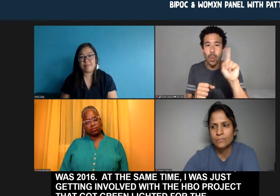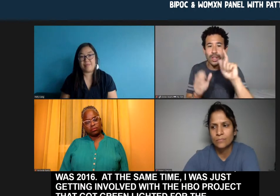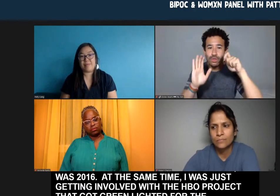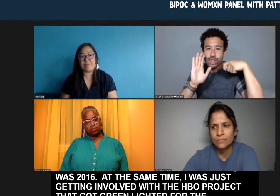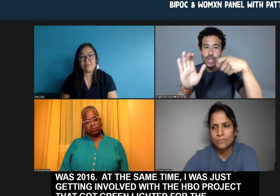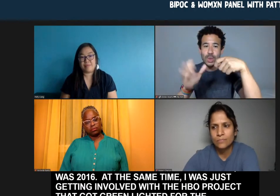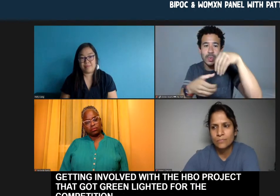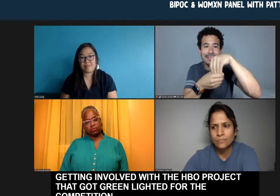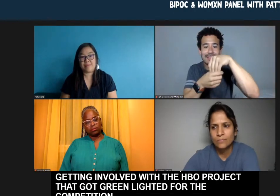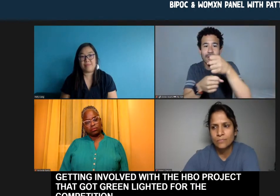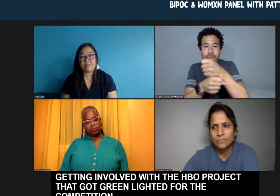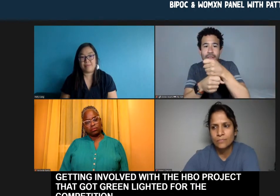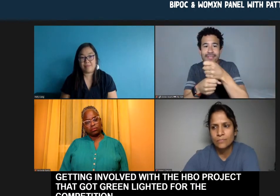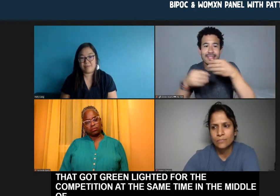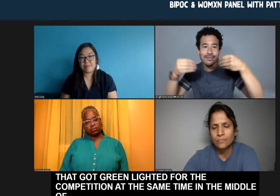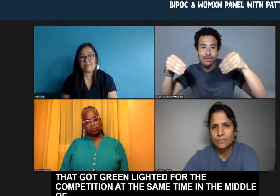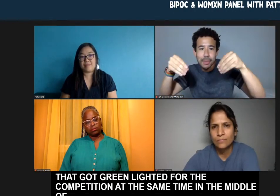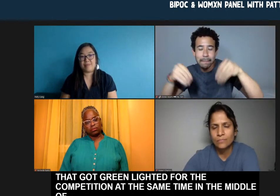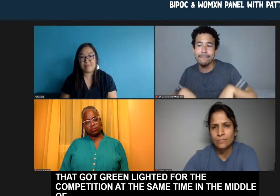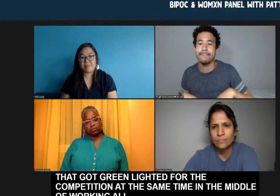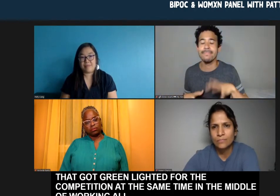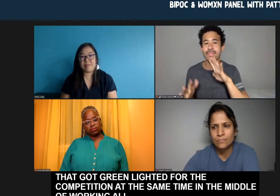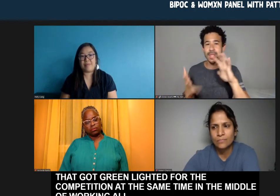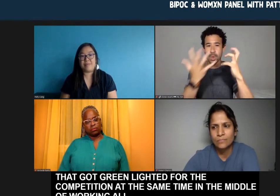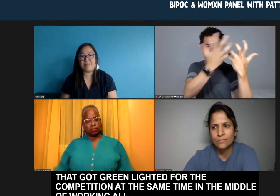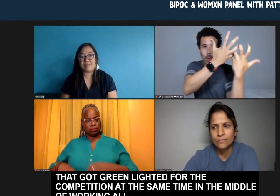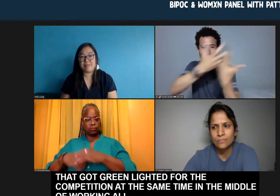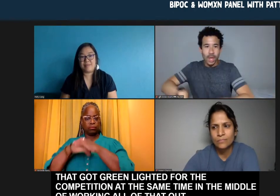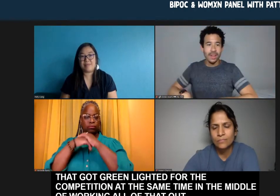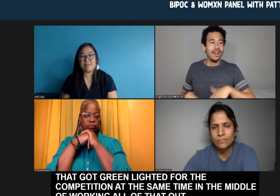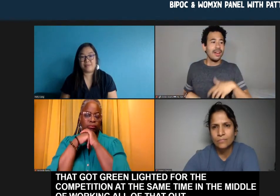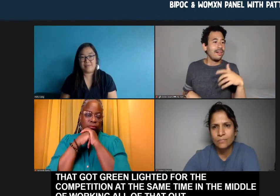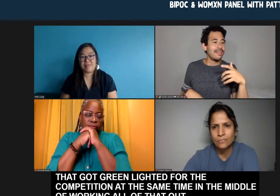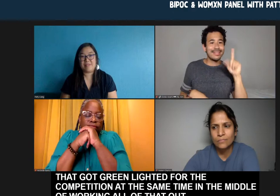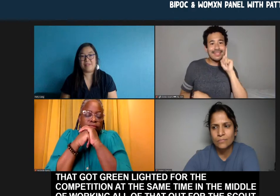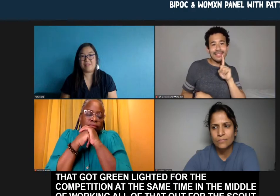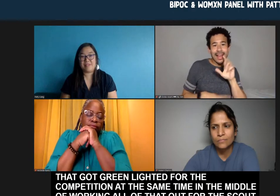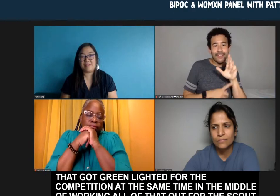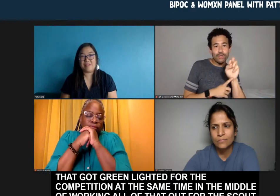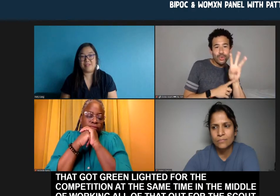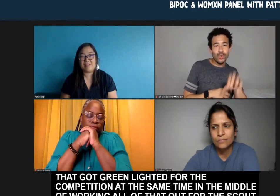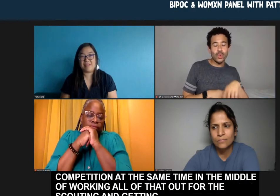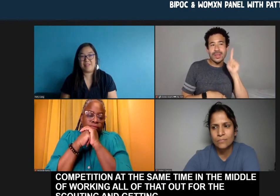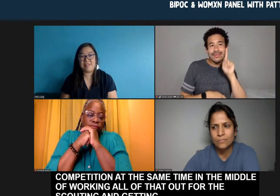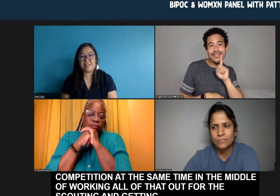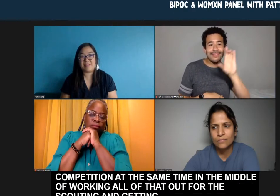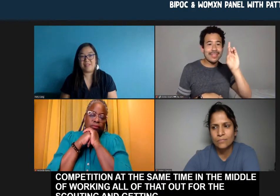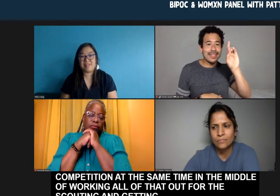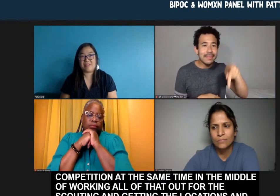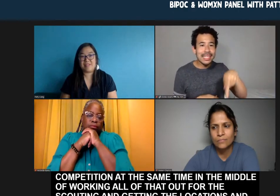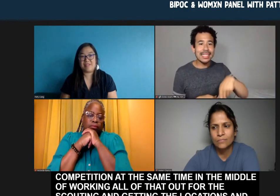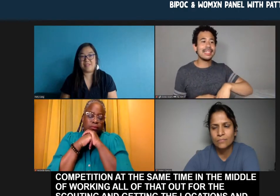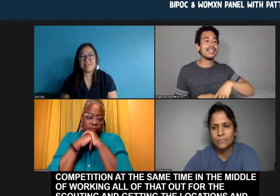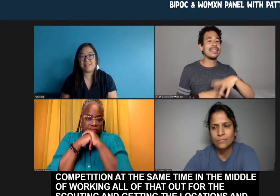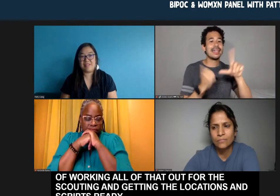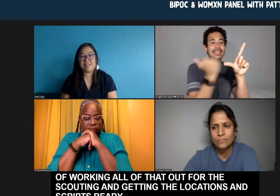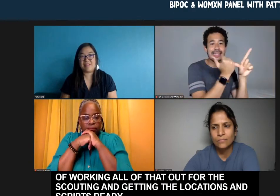those for the scouting and getting locations and getting the script ready and having the deaf crew there and a deaf